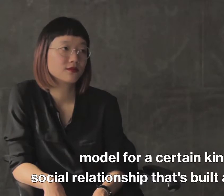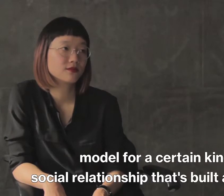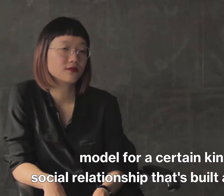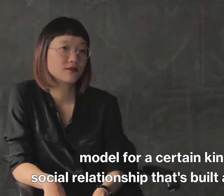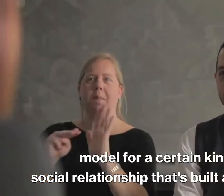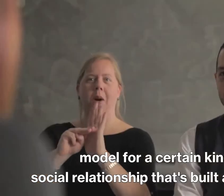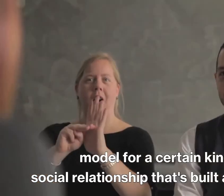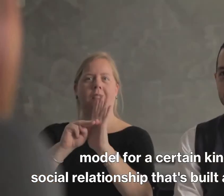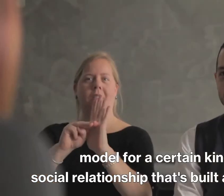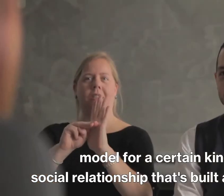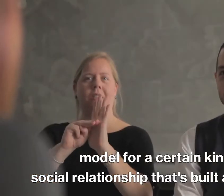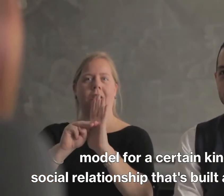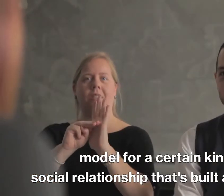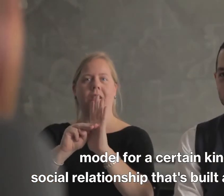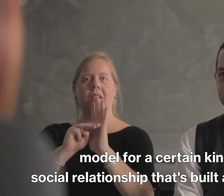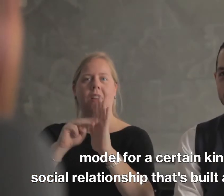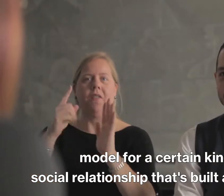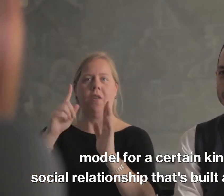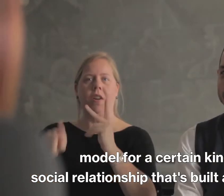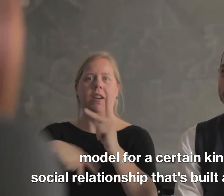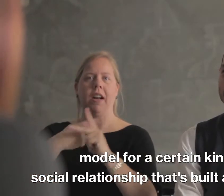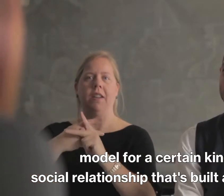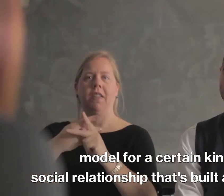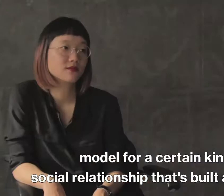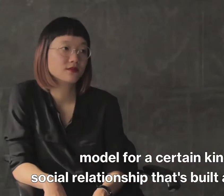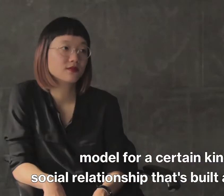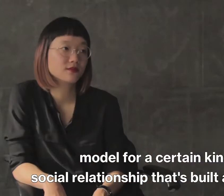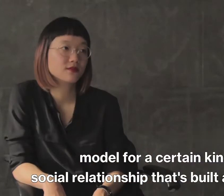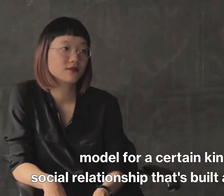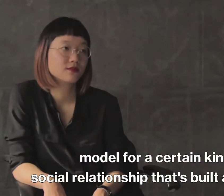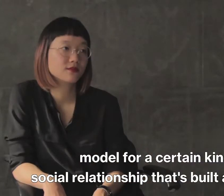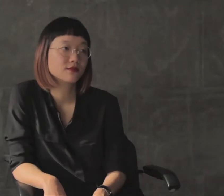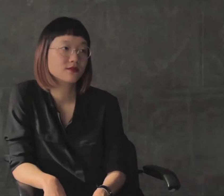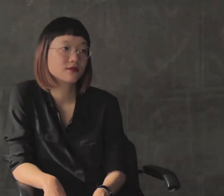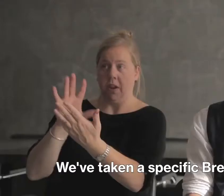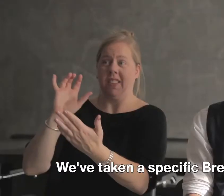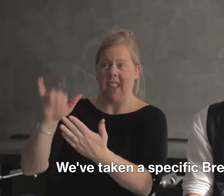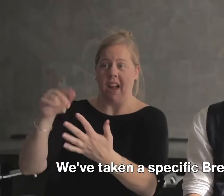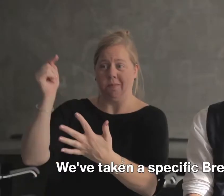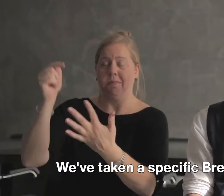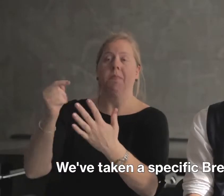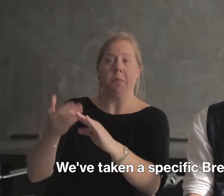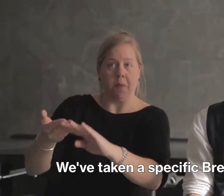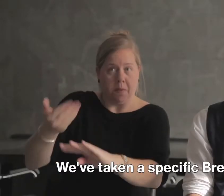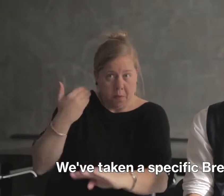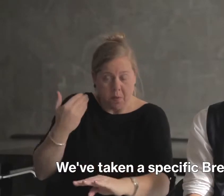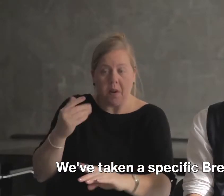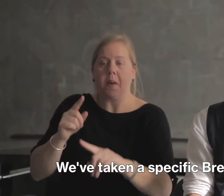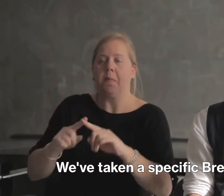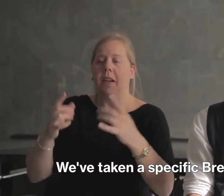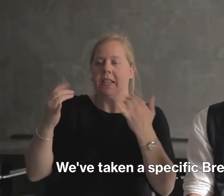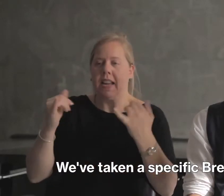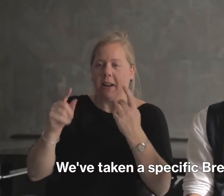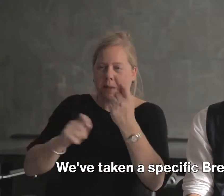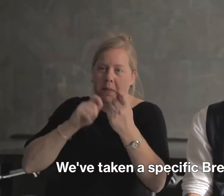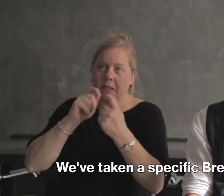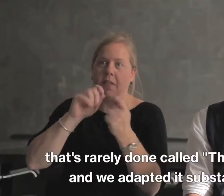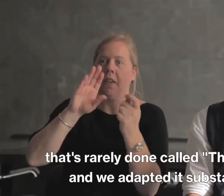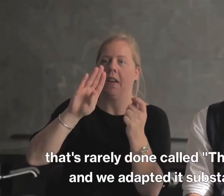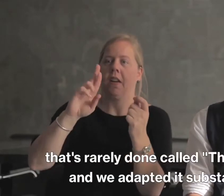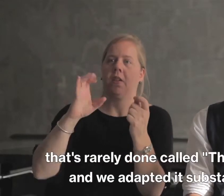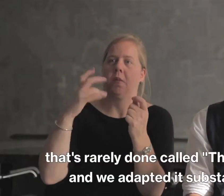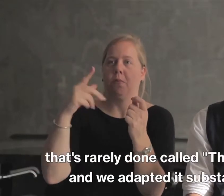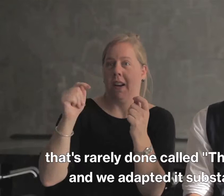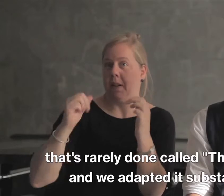model for a certain kind of social relationship that's built around love. We've taken a specific Brecht play